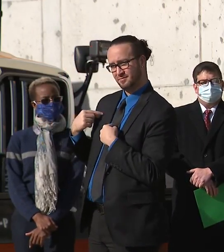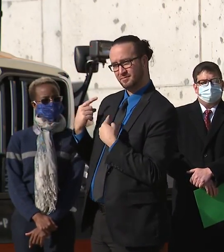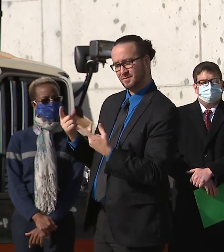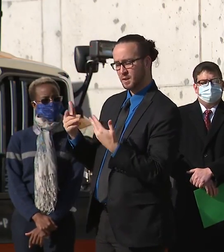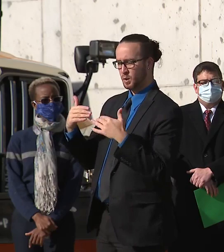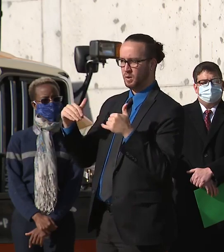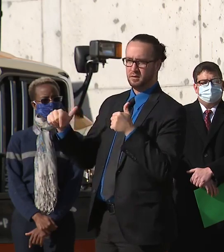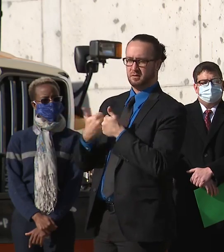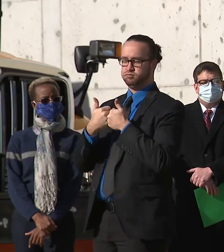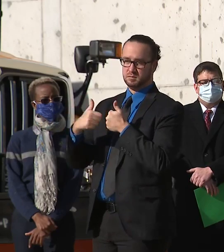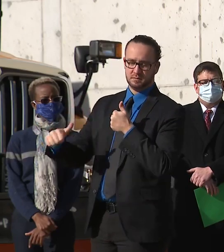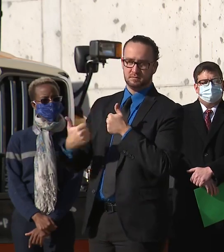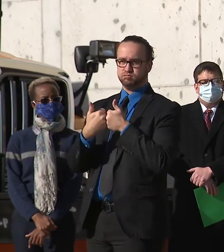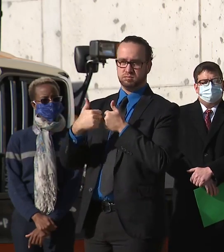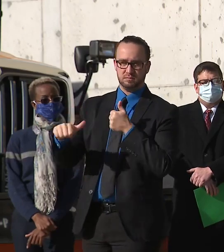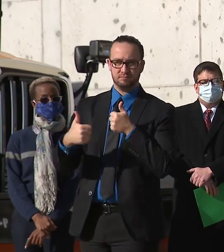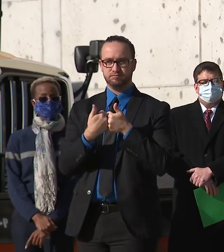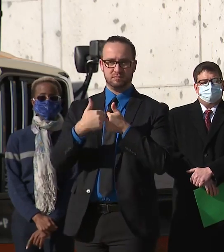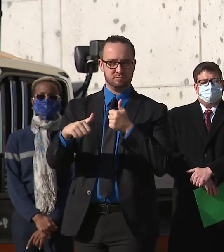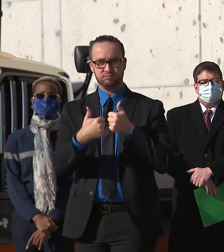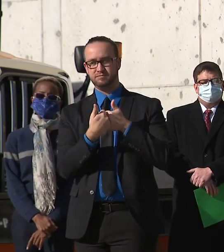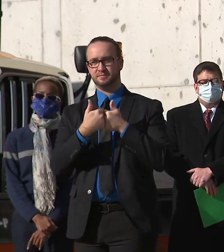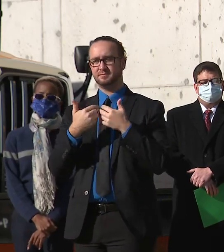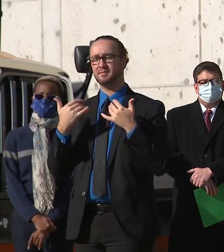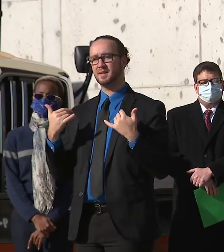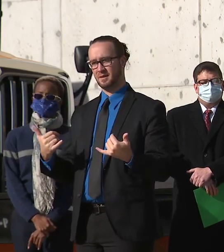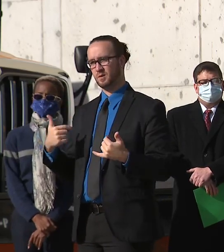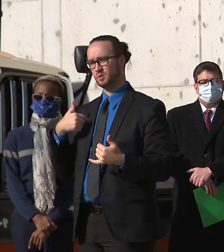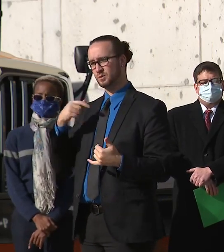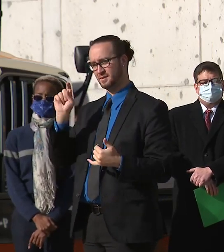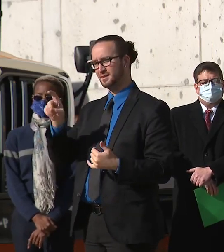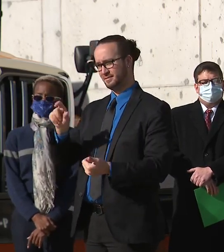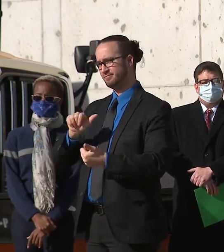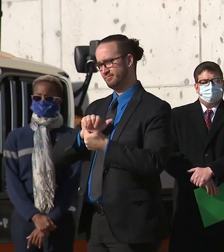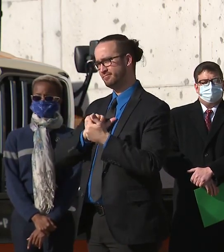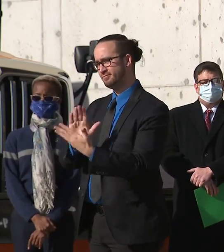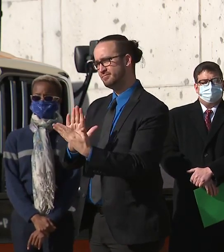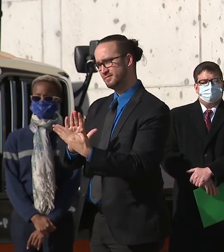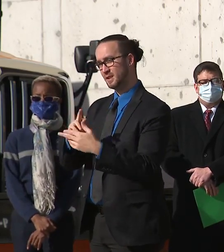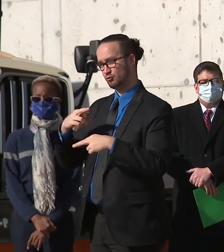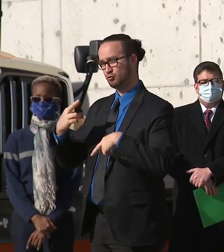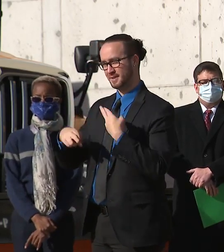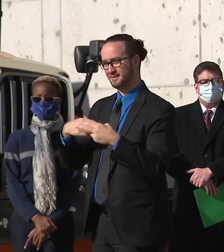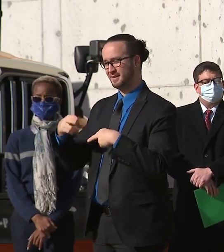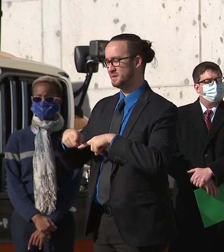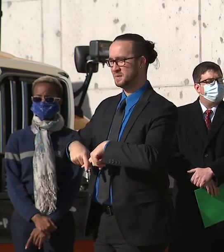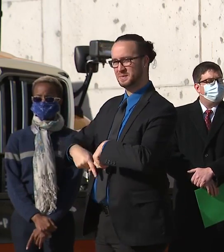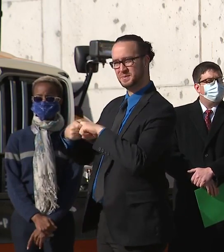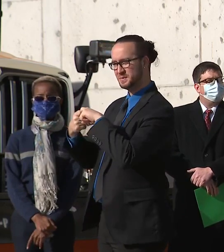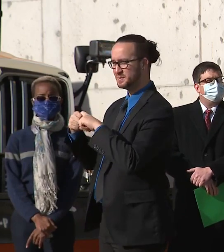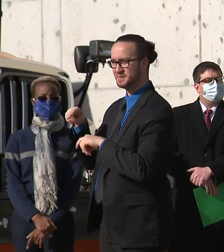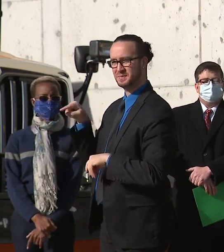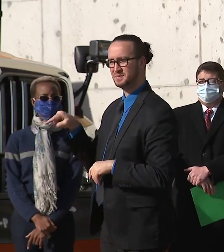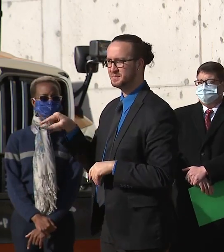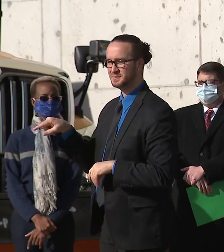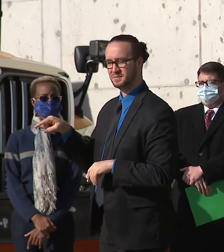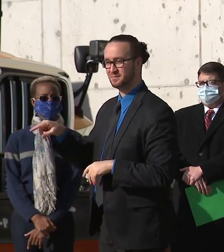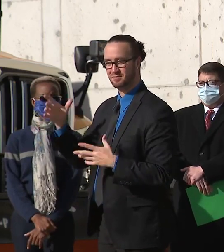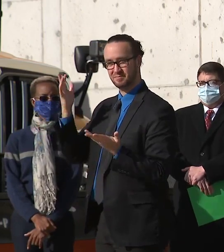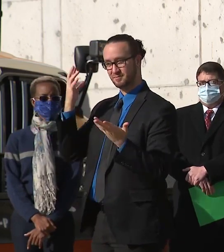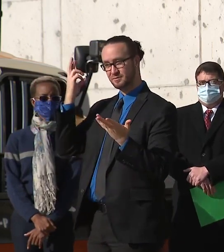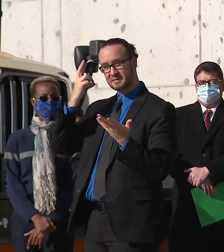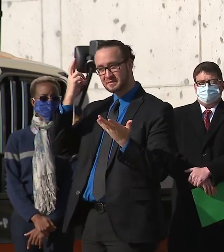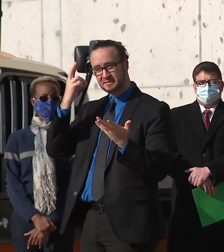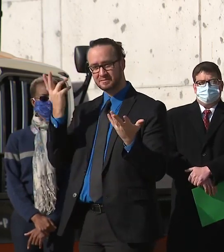that we must now address. Recycling was initially suspended due to the impact of coronavirus on our workforce.